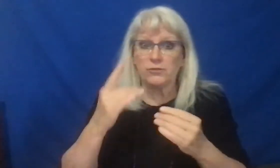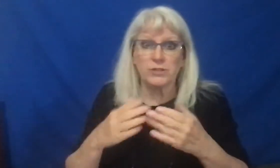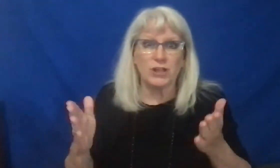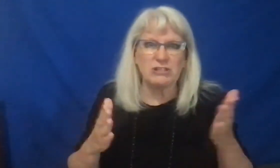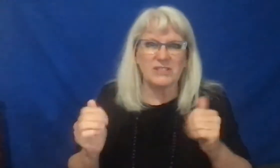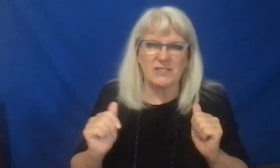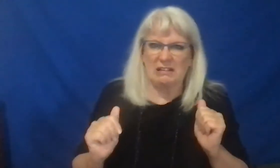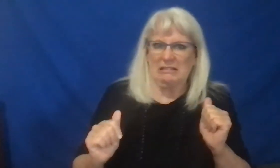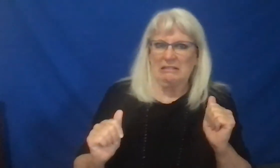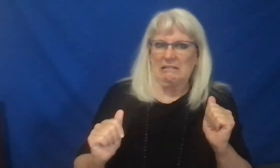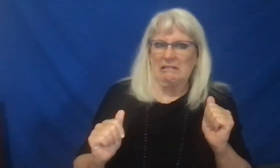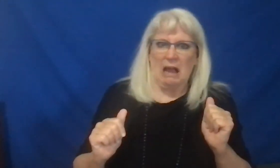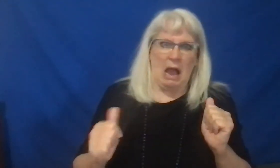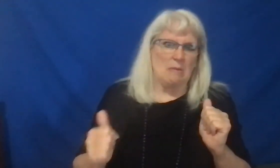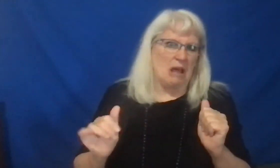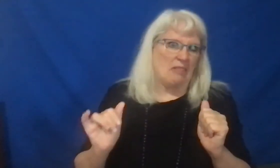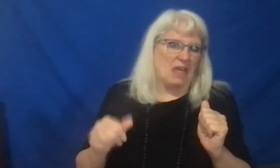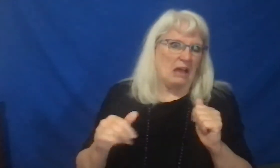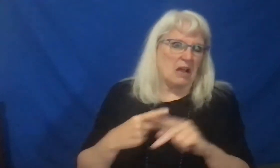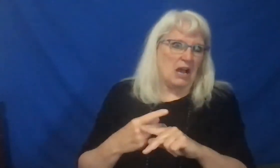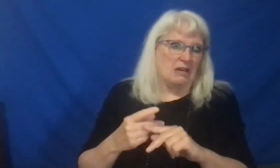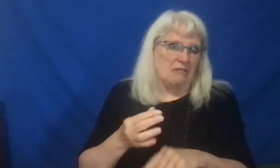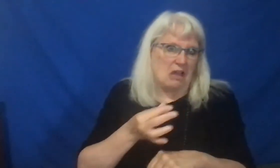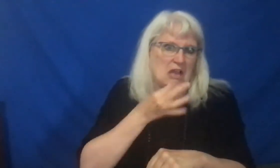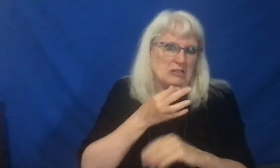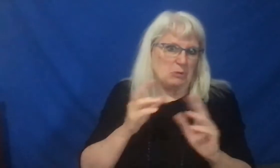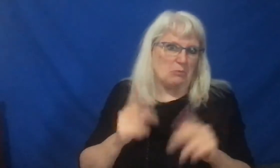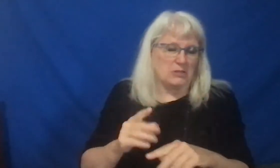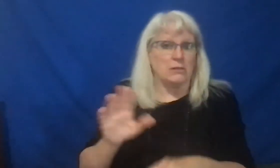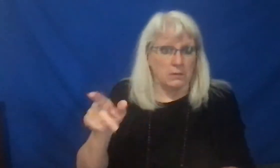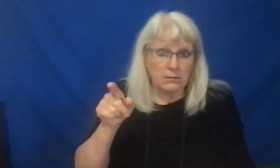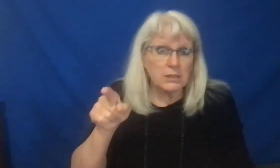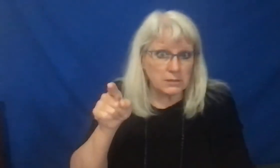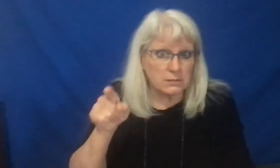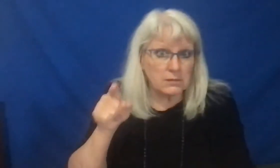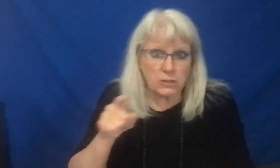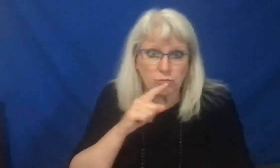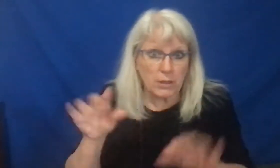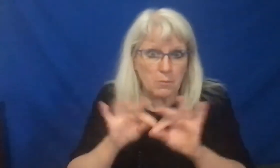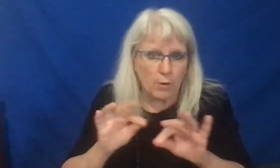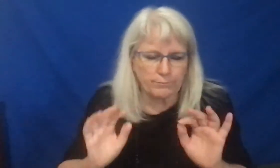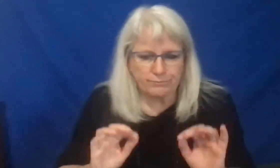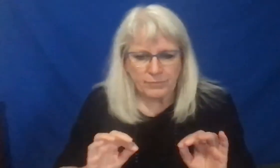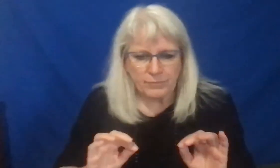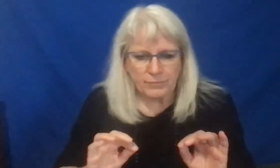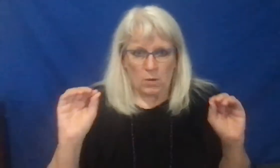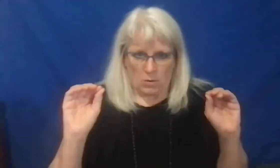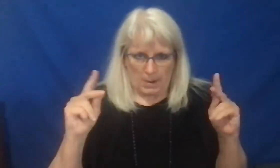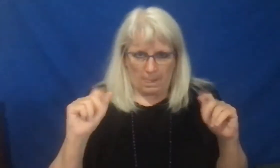enough, feel like they aren't an expert, this is where this comes from. So um, I applied, and